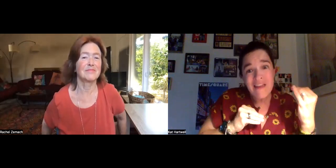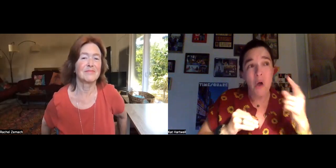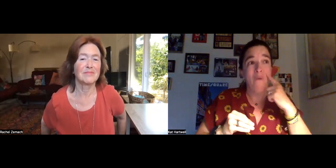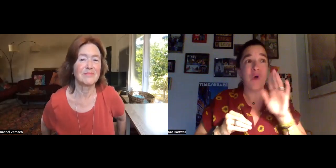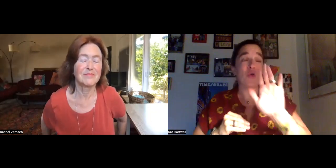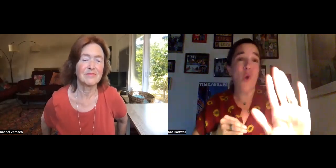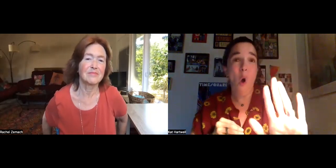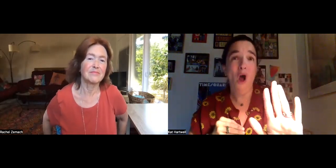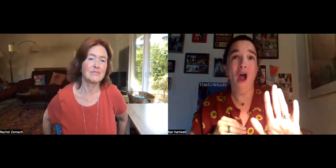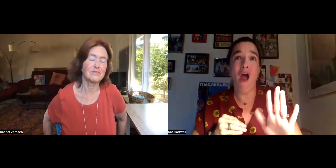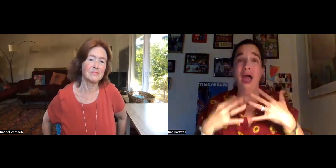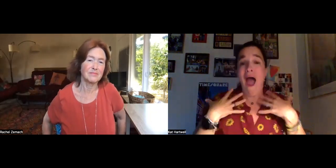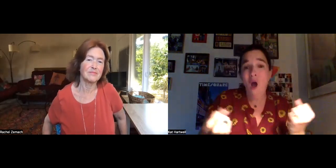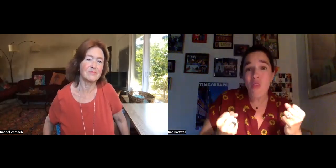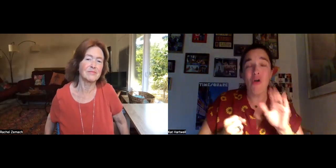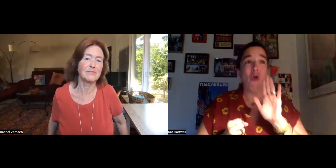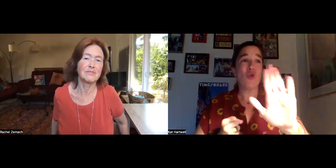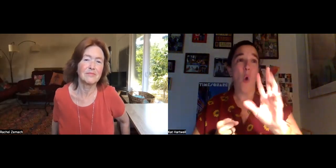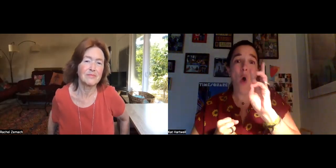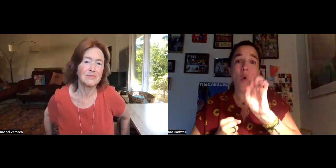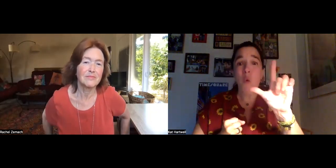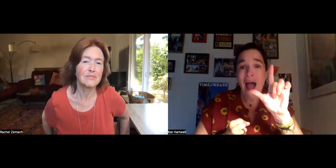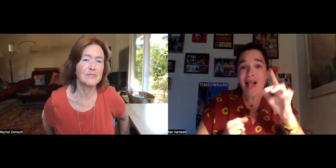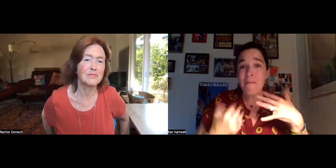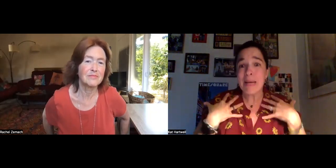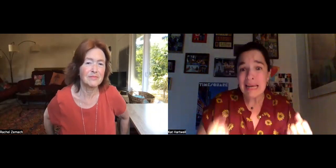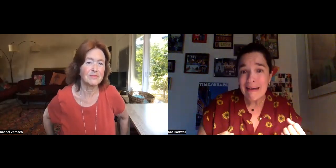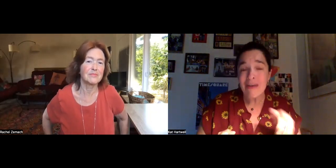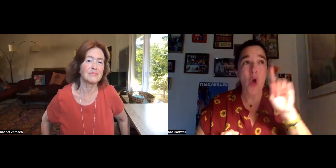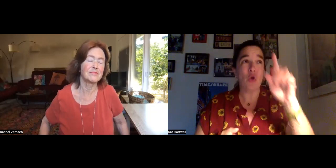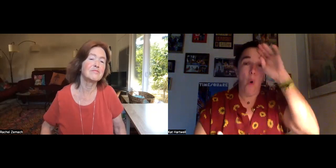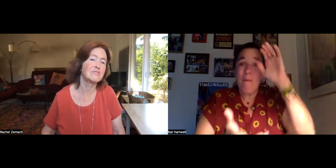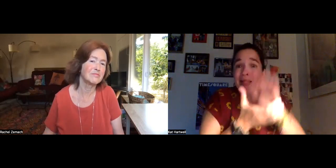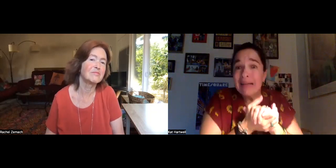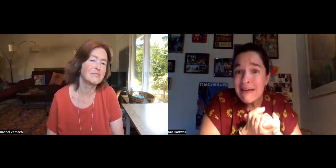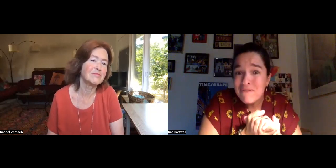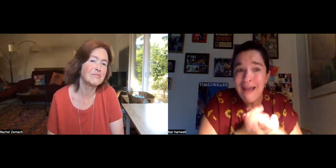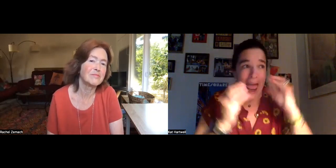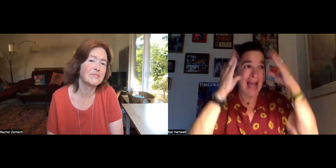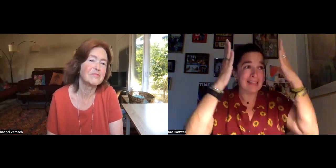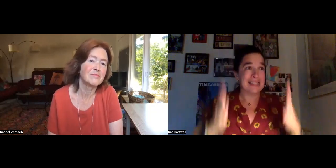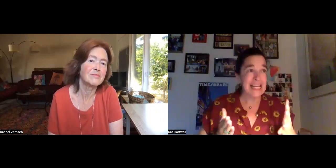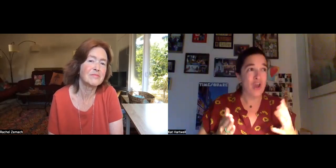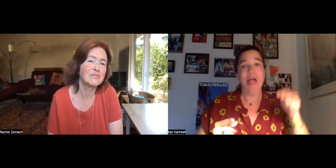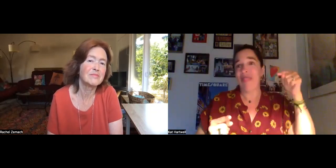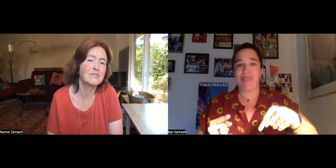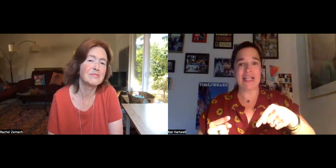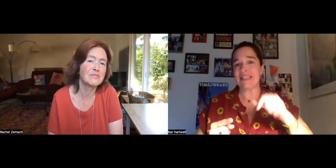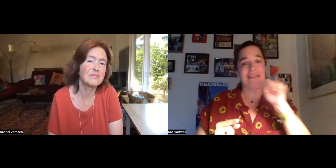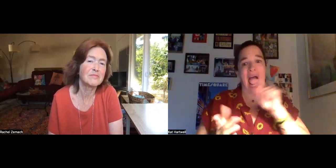leave for your health, your well-being, your belief as the teacher. This is not